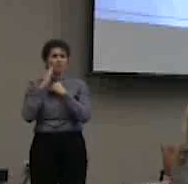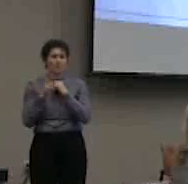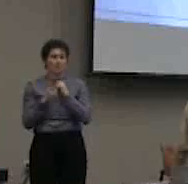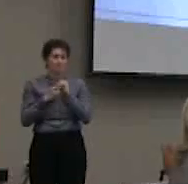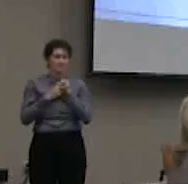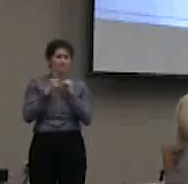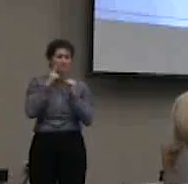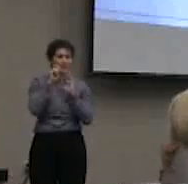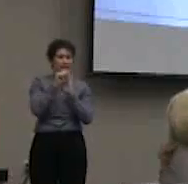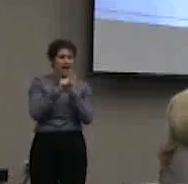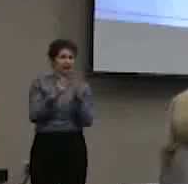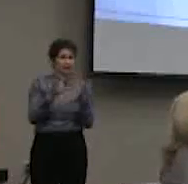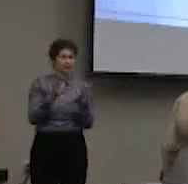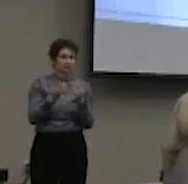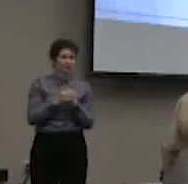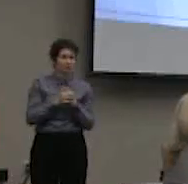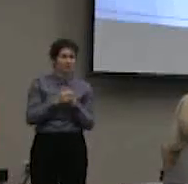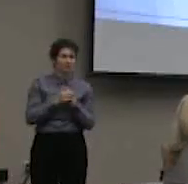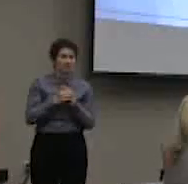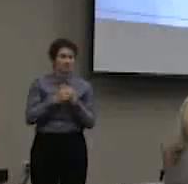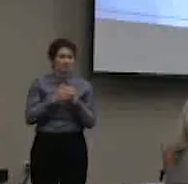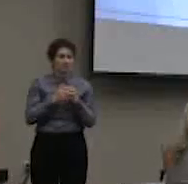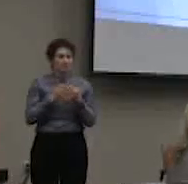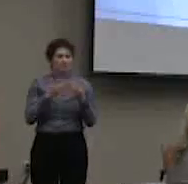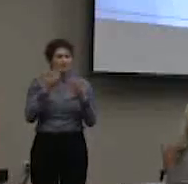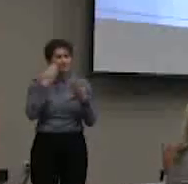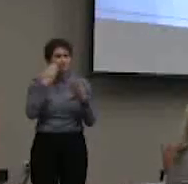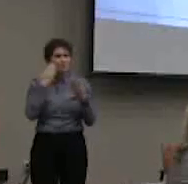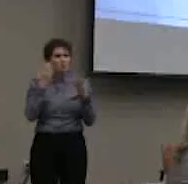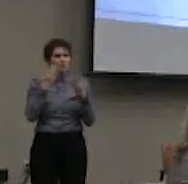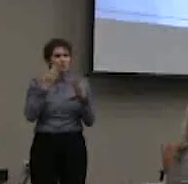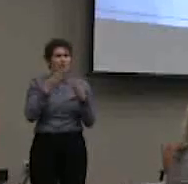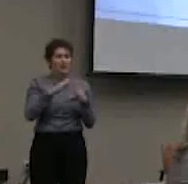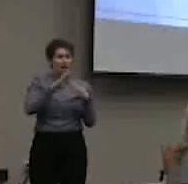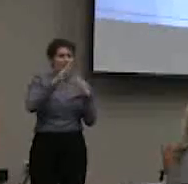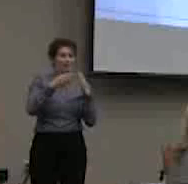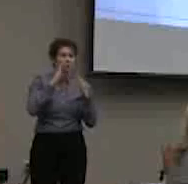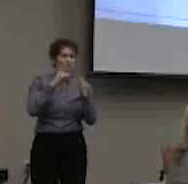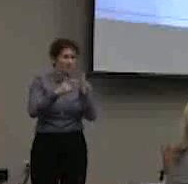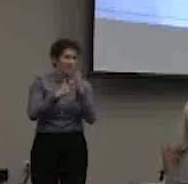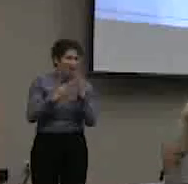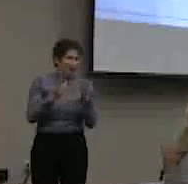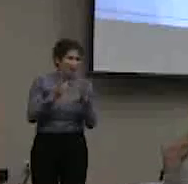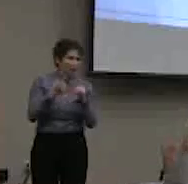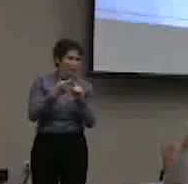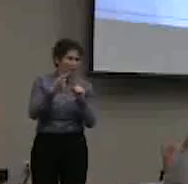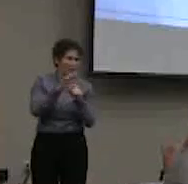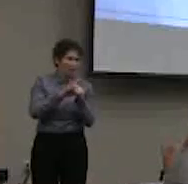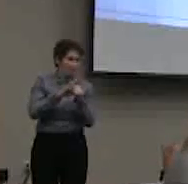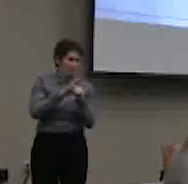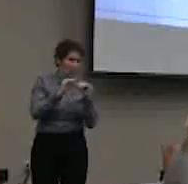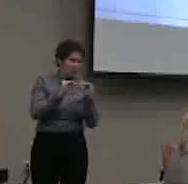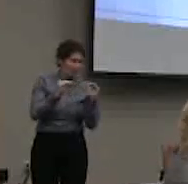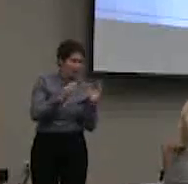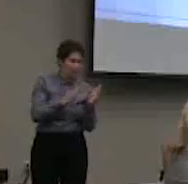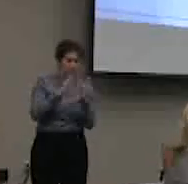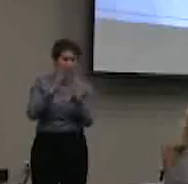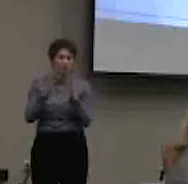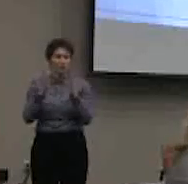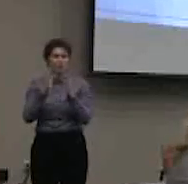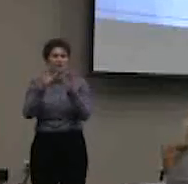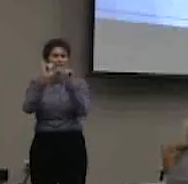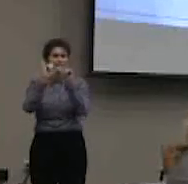what outcomes are we going to demand from the locals, and what are those metrics that we're going to use to measure